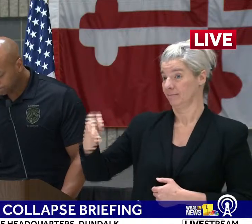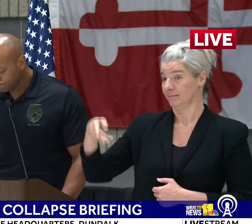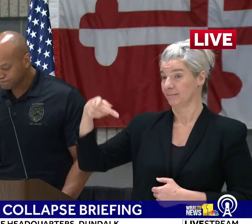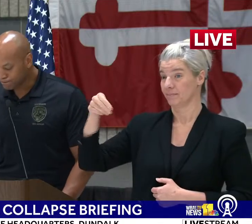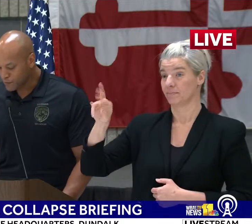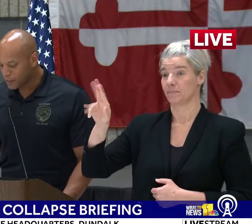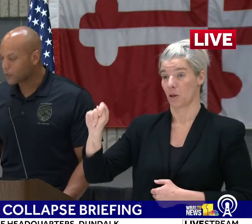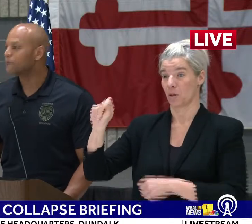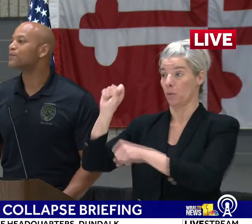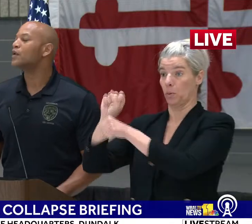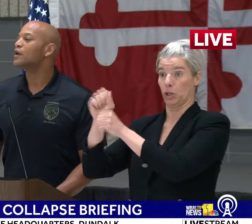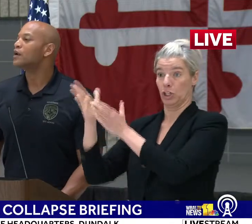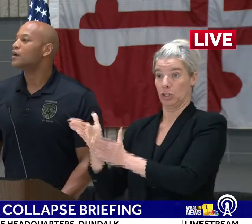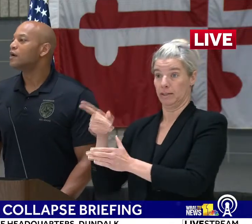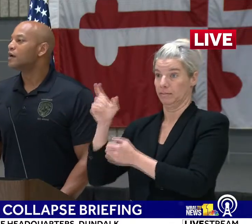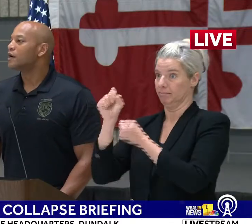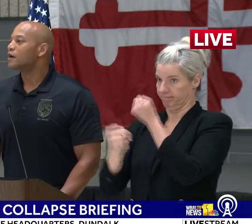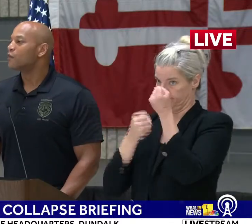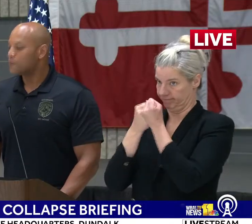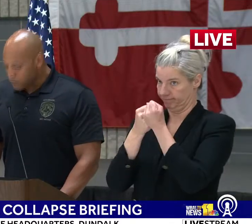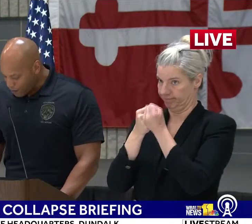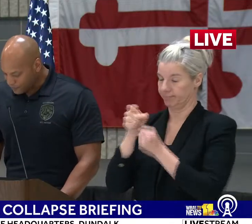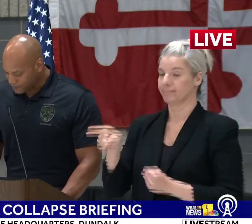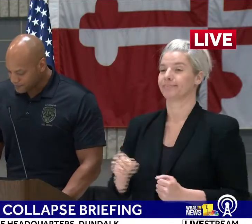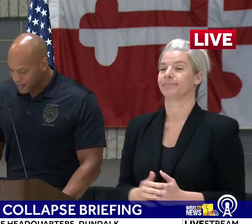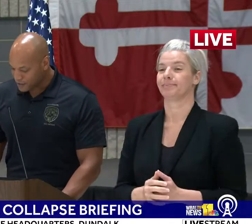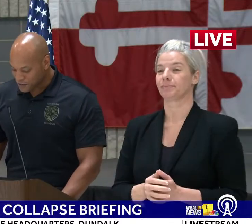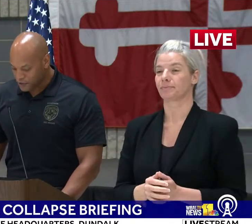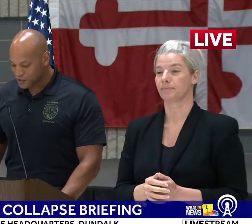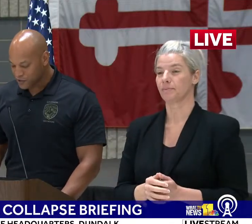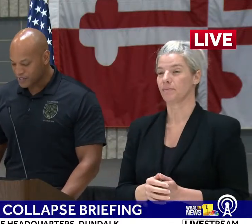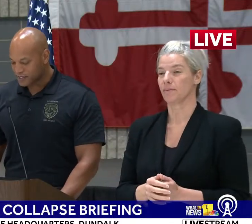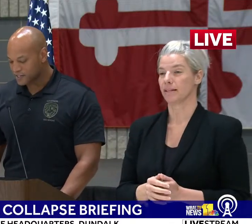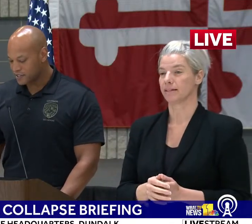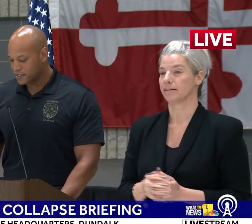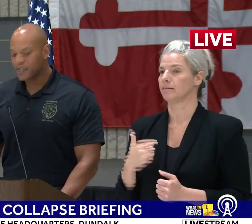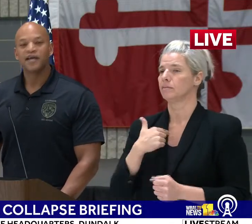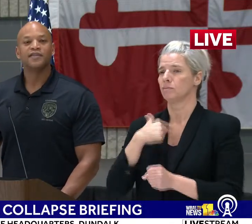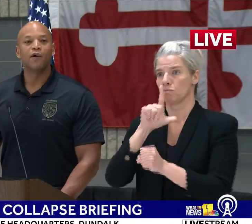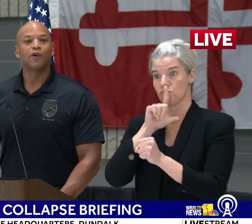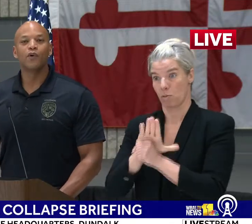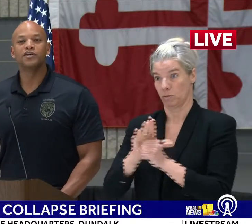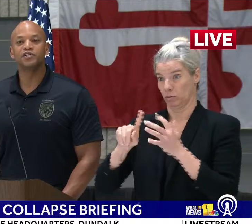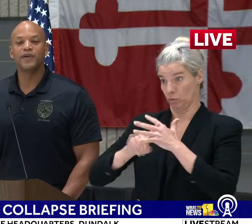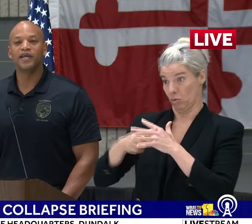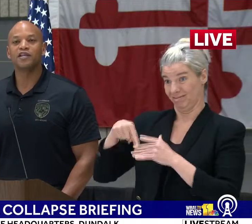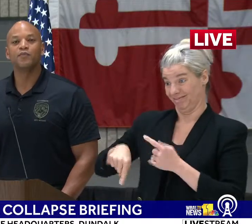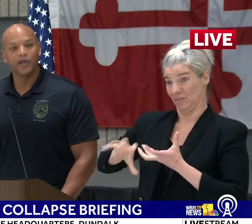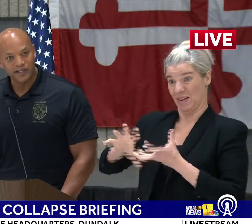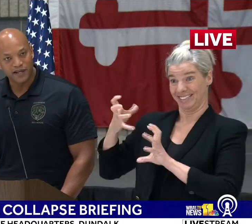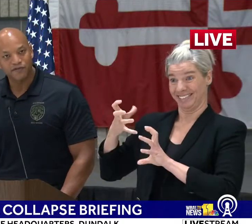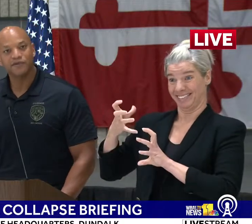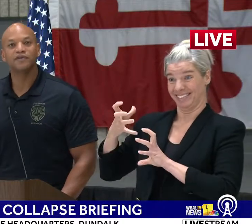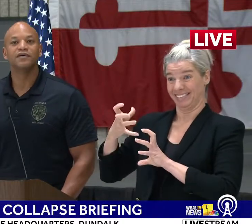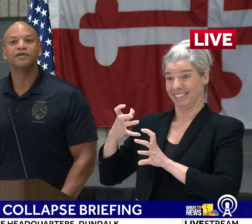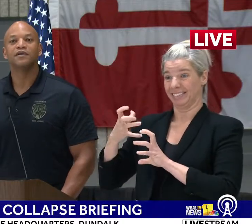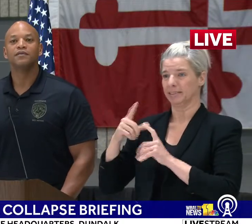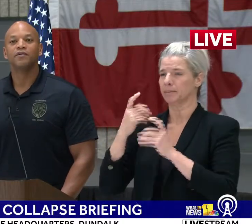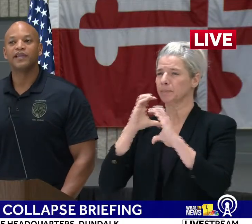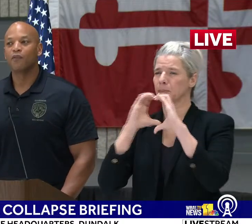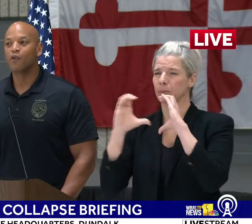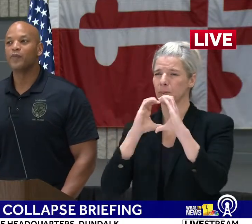labor.maryland.gov/port worker support. And look, we promised at the start of this crisis that we wouldn't just be